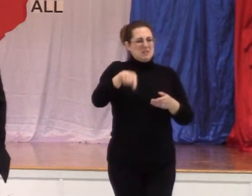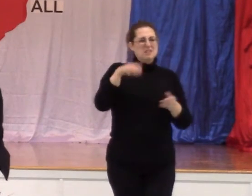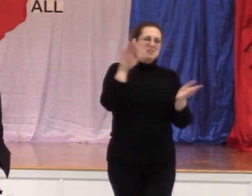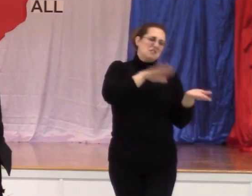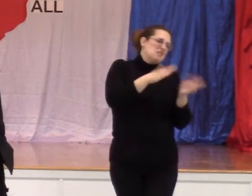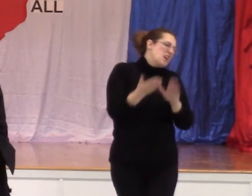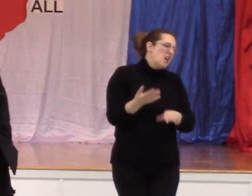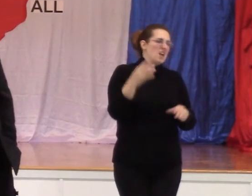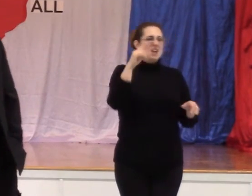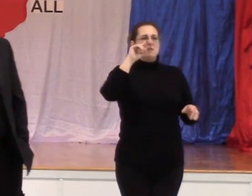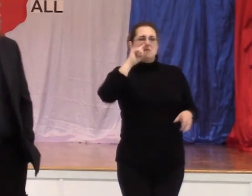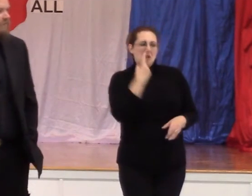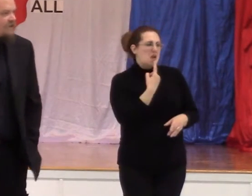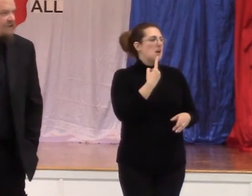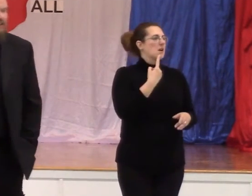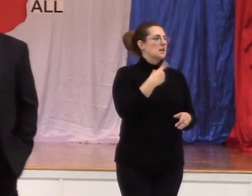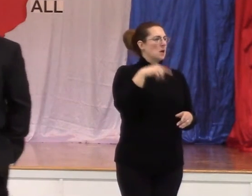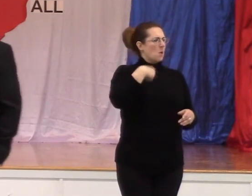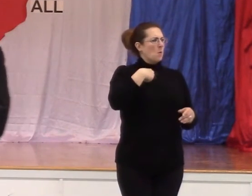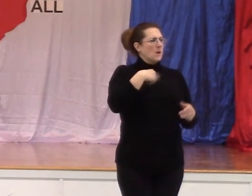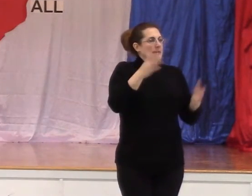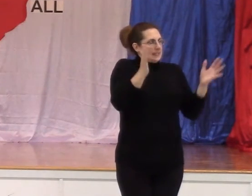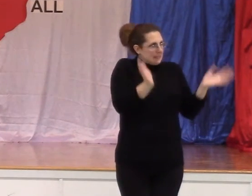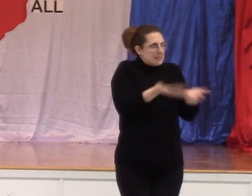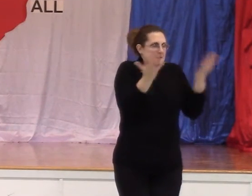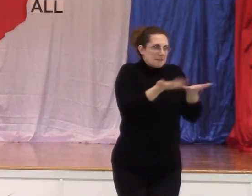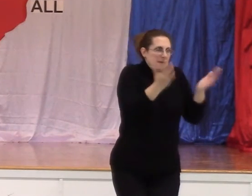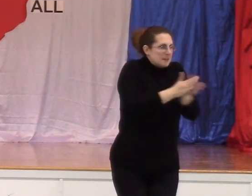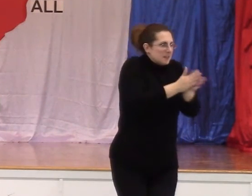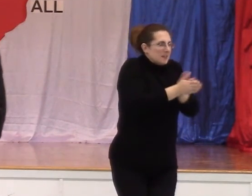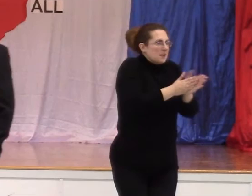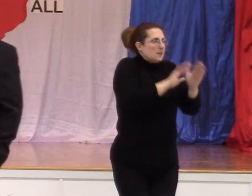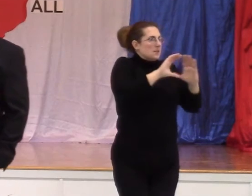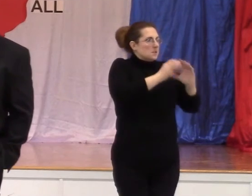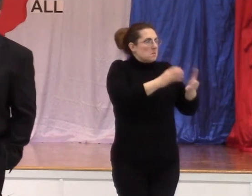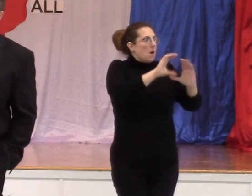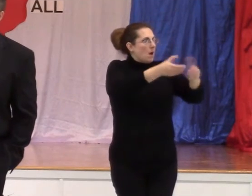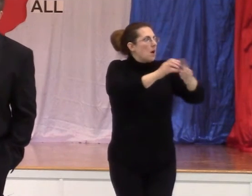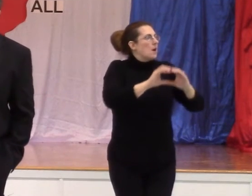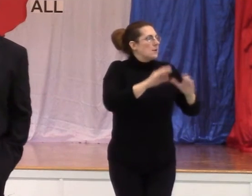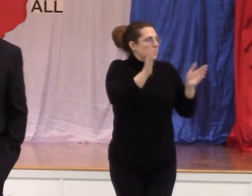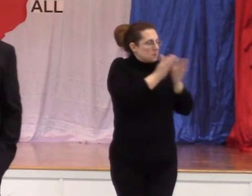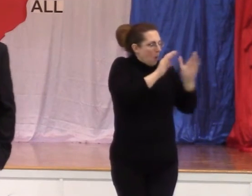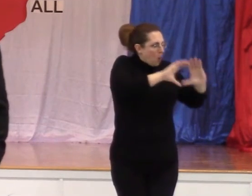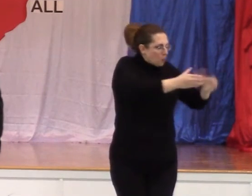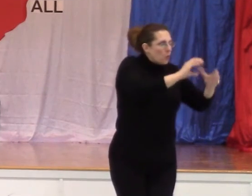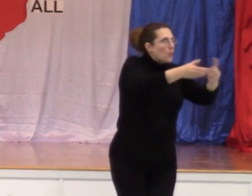and boring and so forth, and they say, we need to spice this up with small groups.